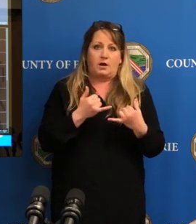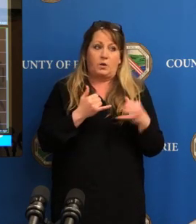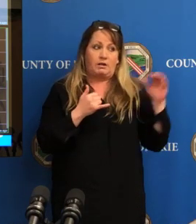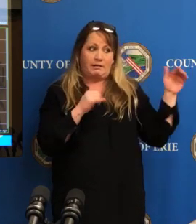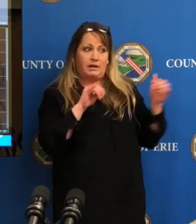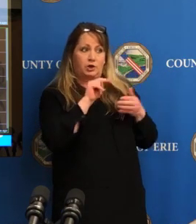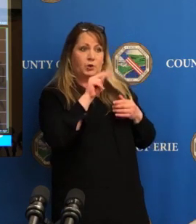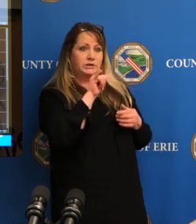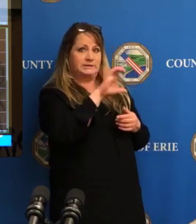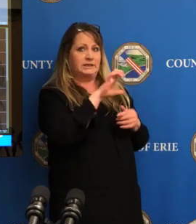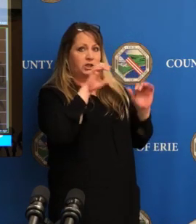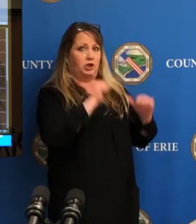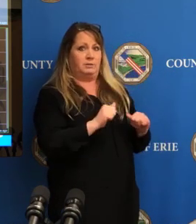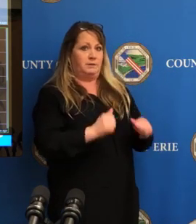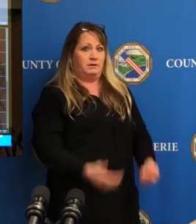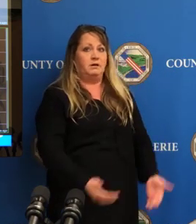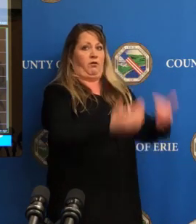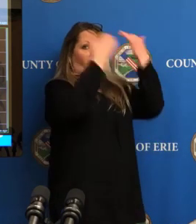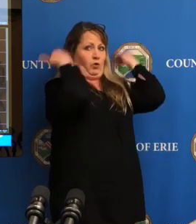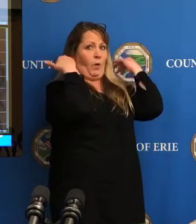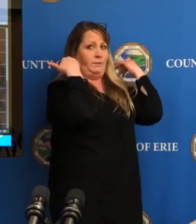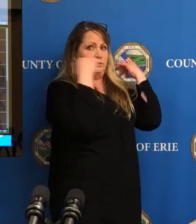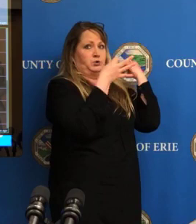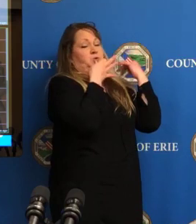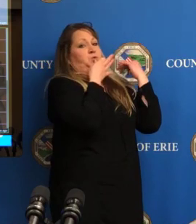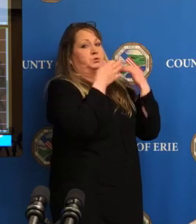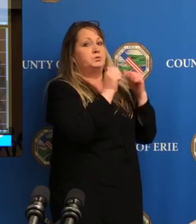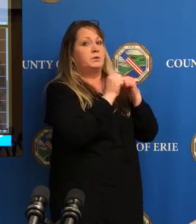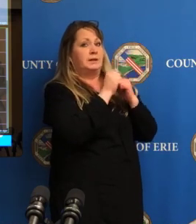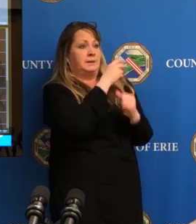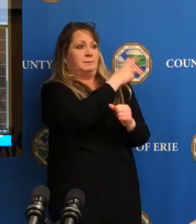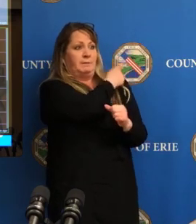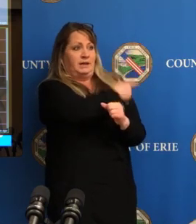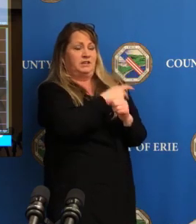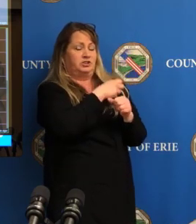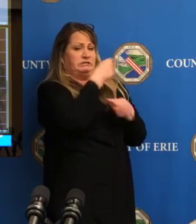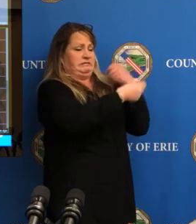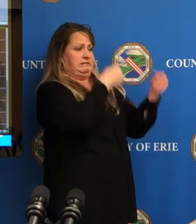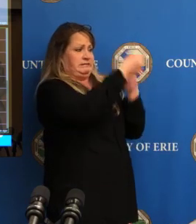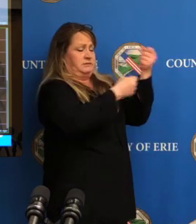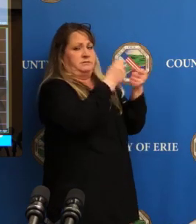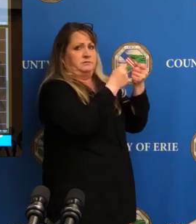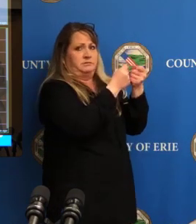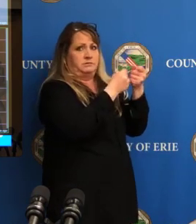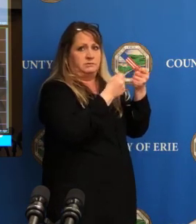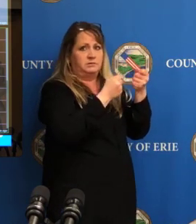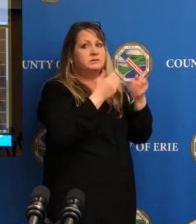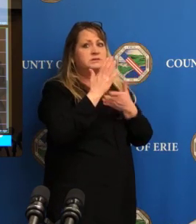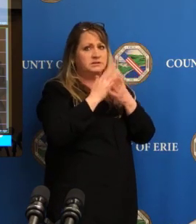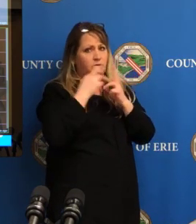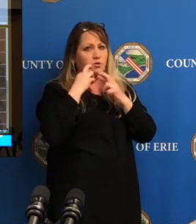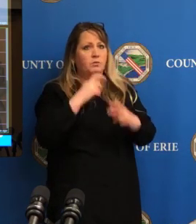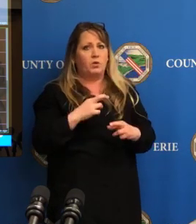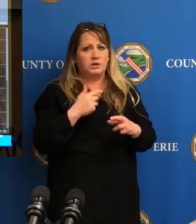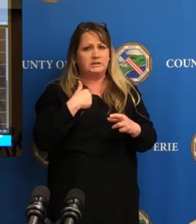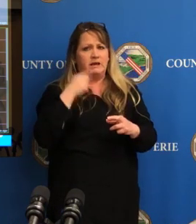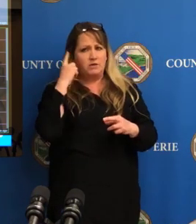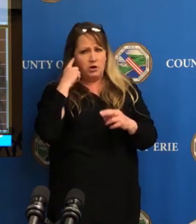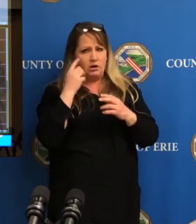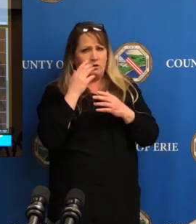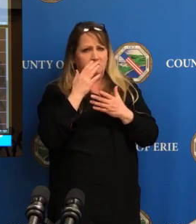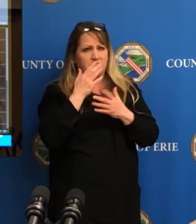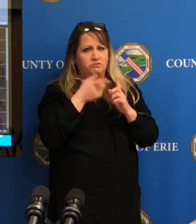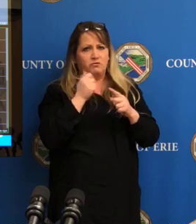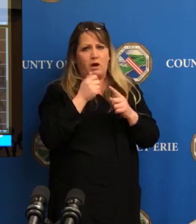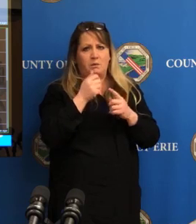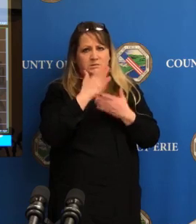be very soon overloaded with patients. We're getting reports, I've heard from some of my